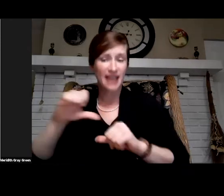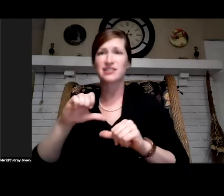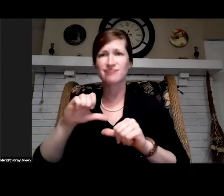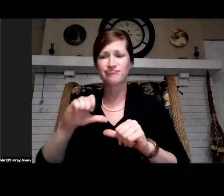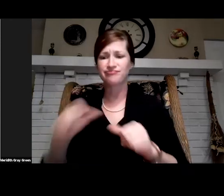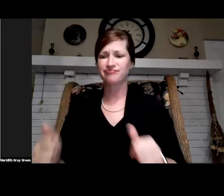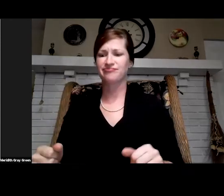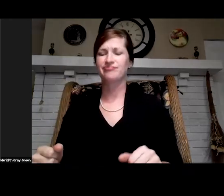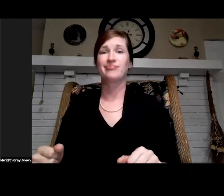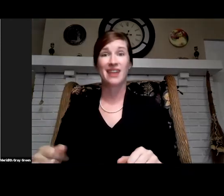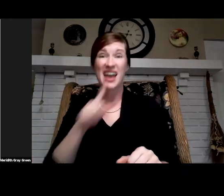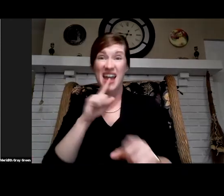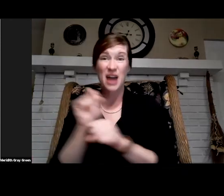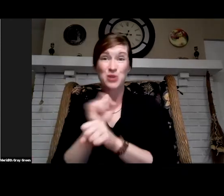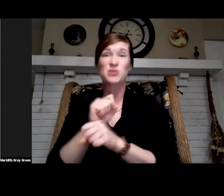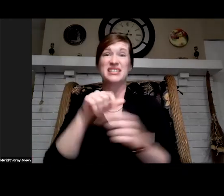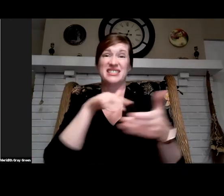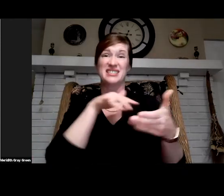sciences, environmental sciences,